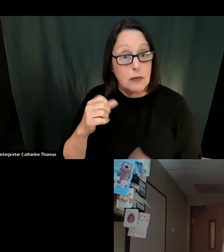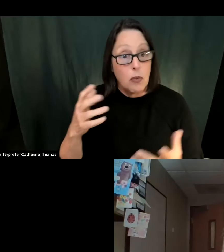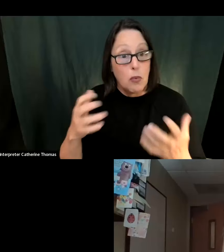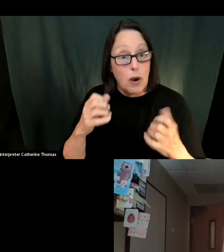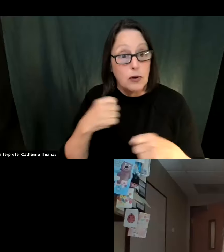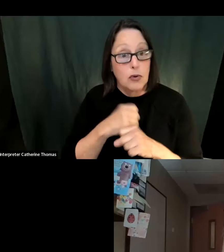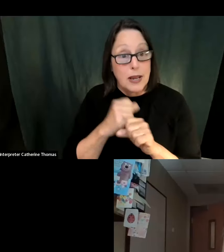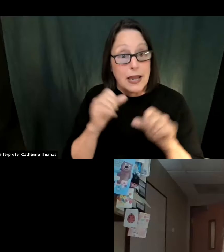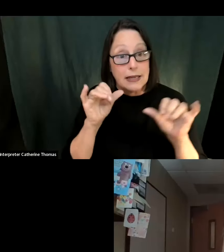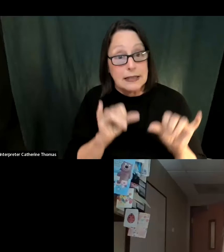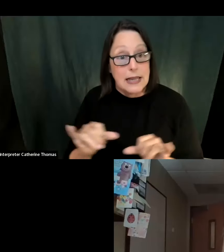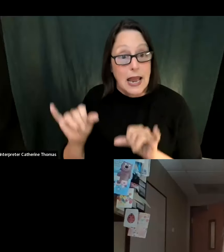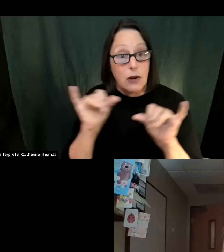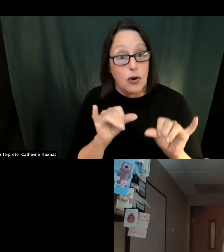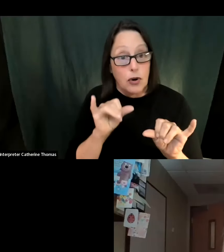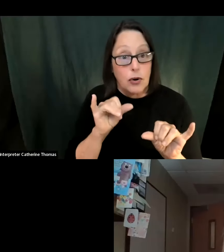standards across